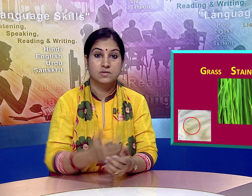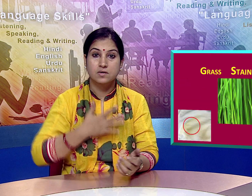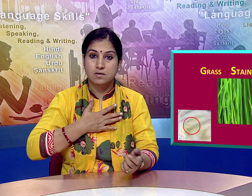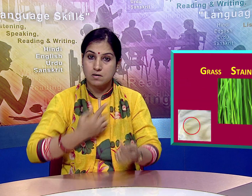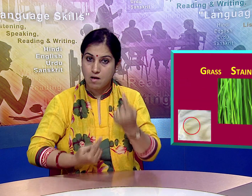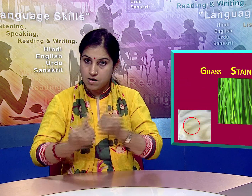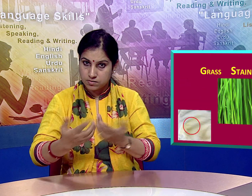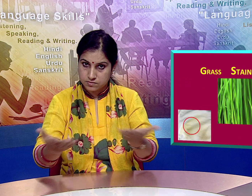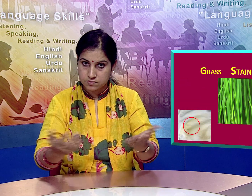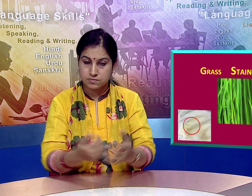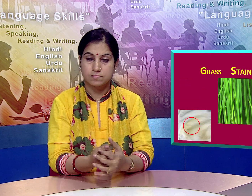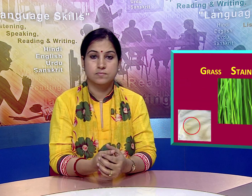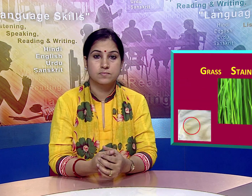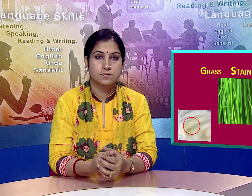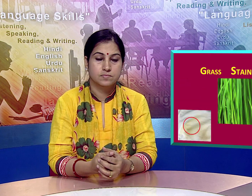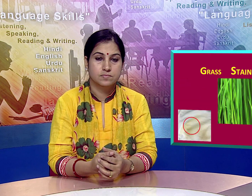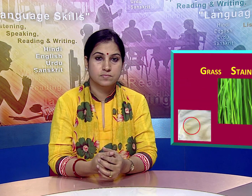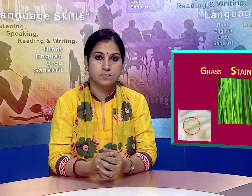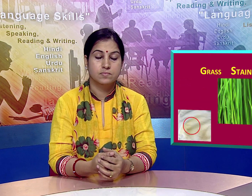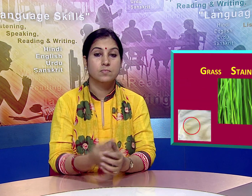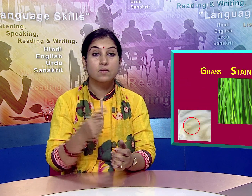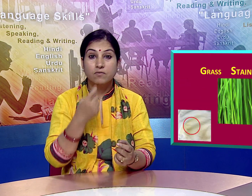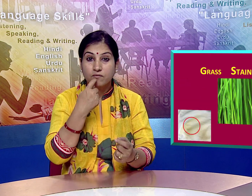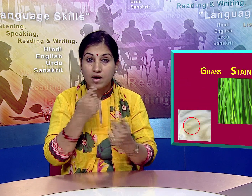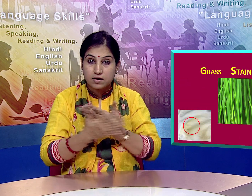Grass. For white cotton clothes,